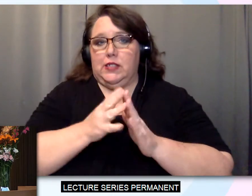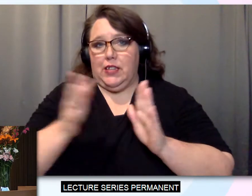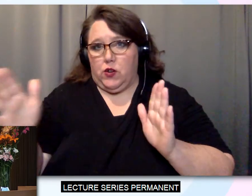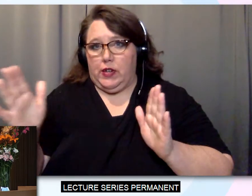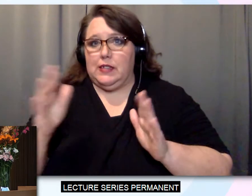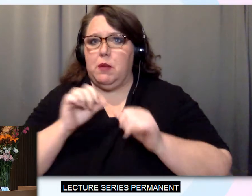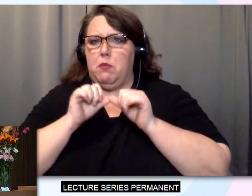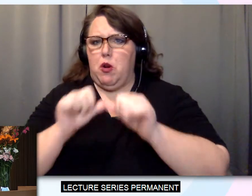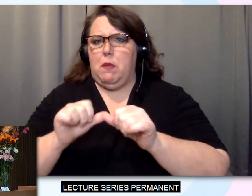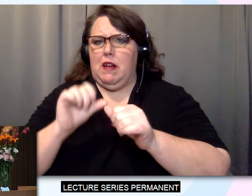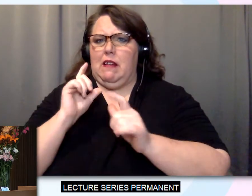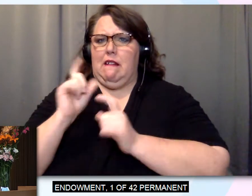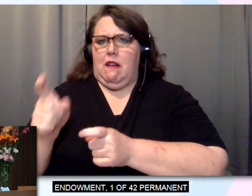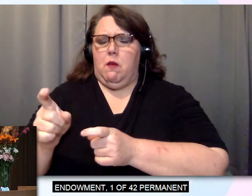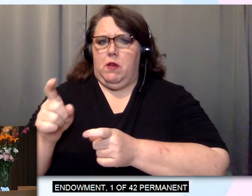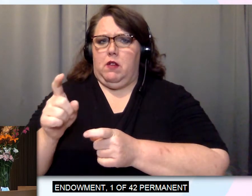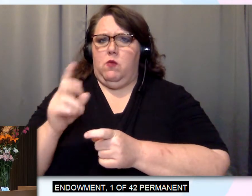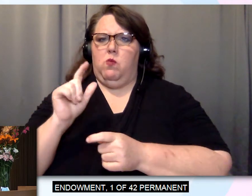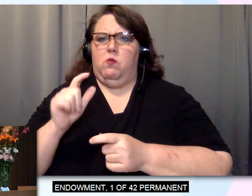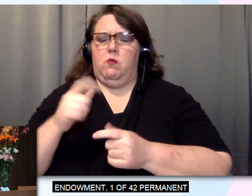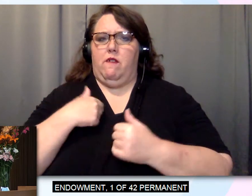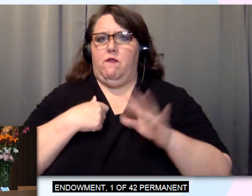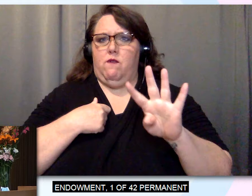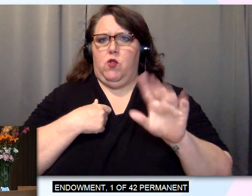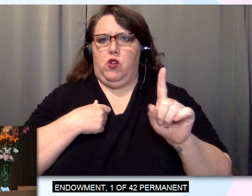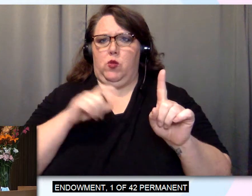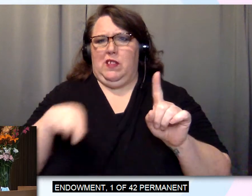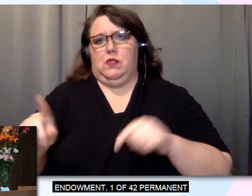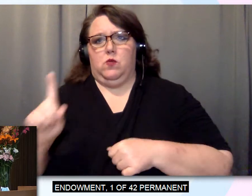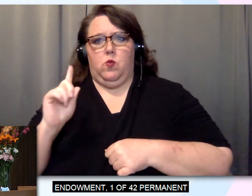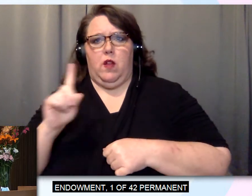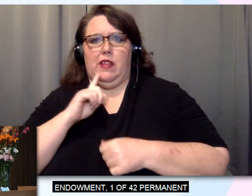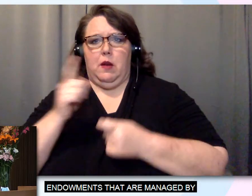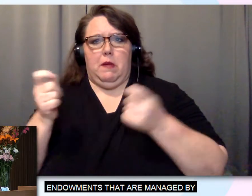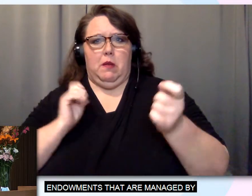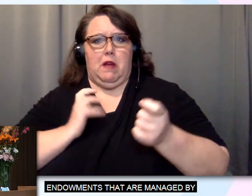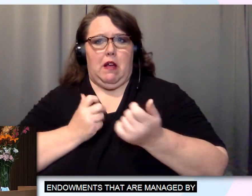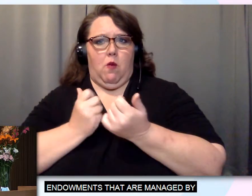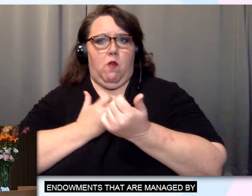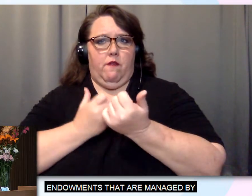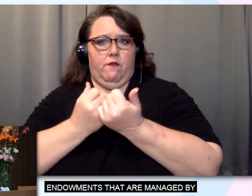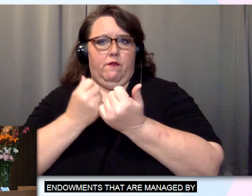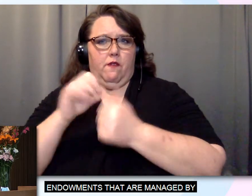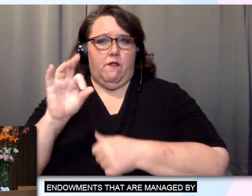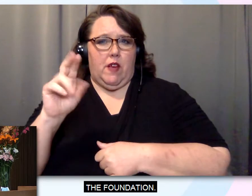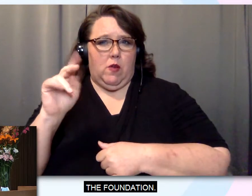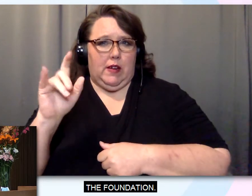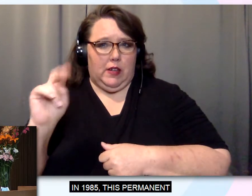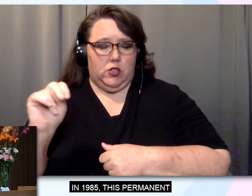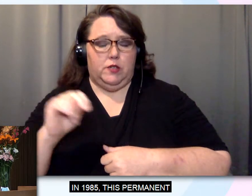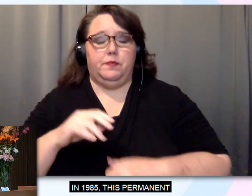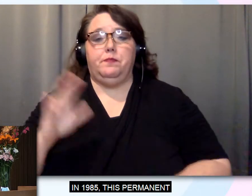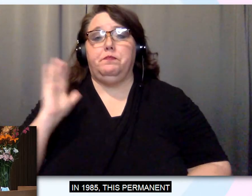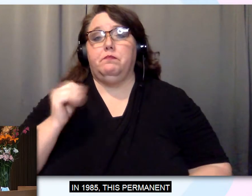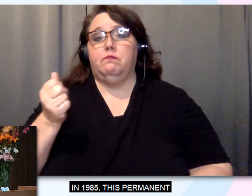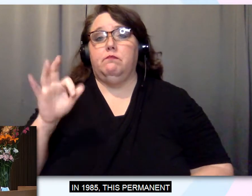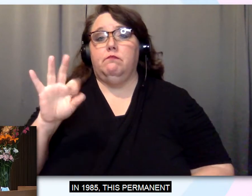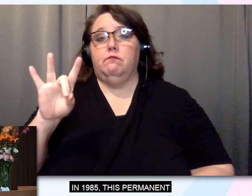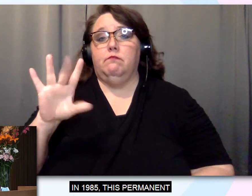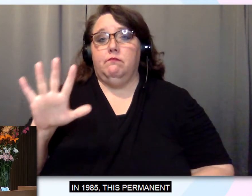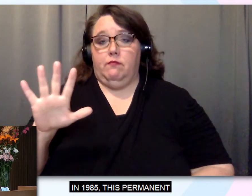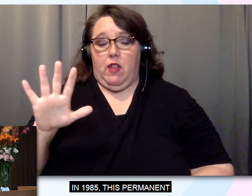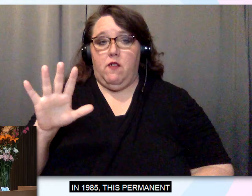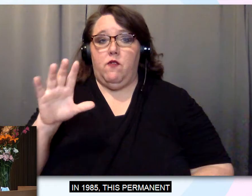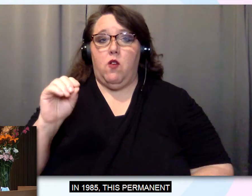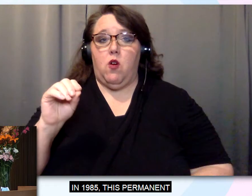one of 42 permanent endowments that are managed by the Foundation. In 1985,